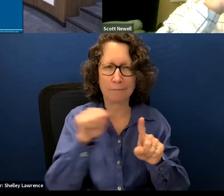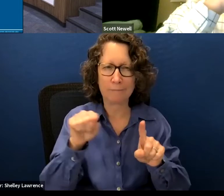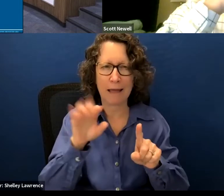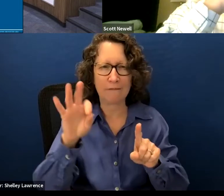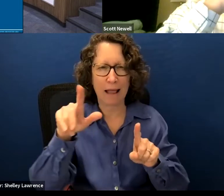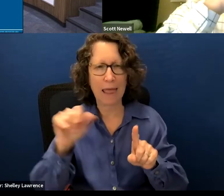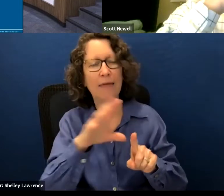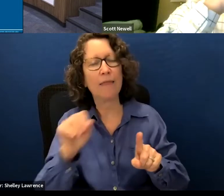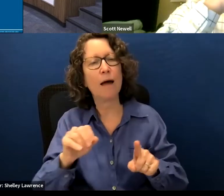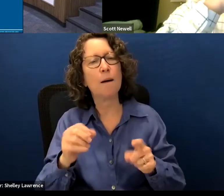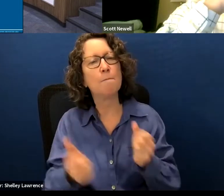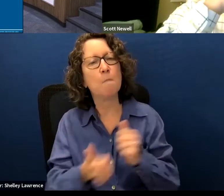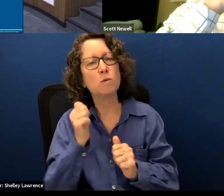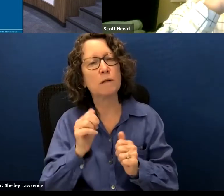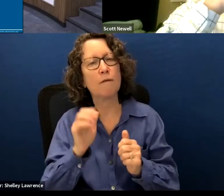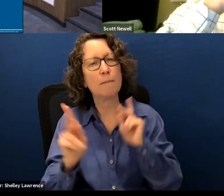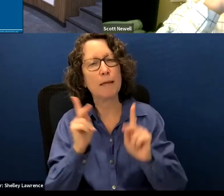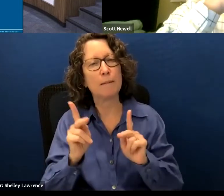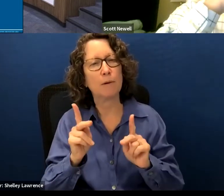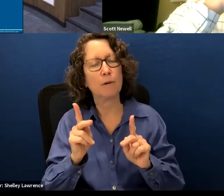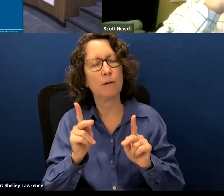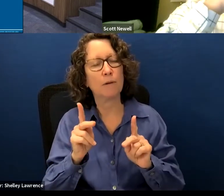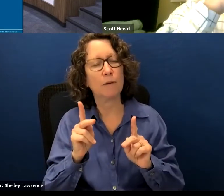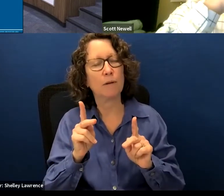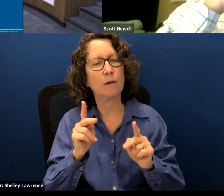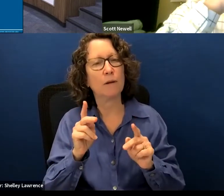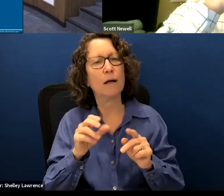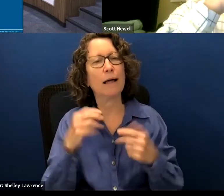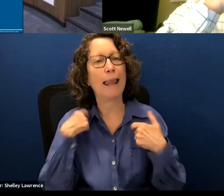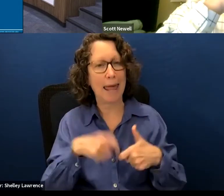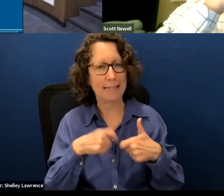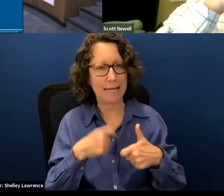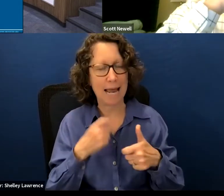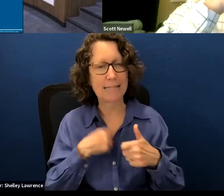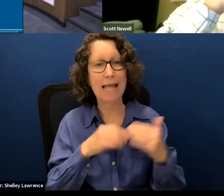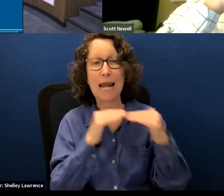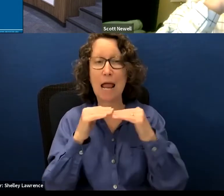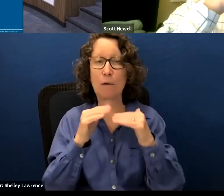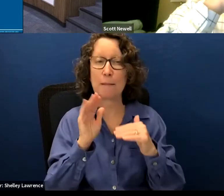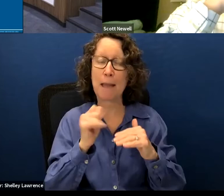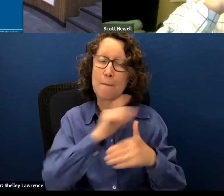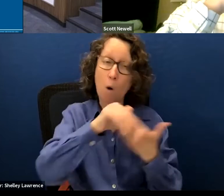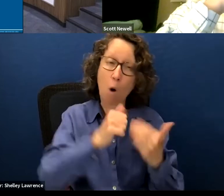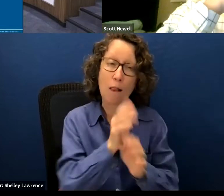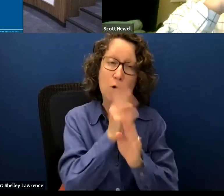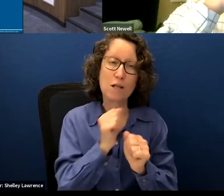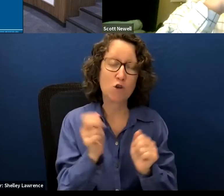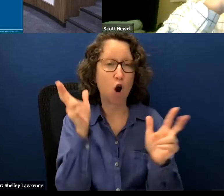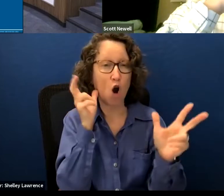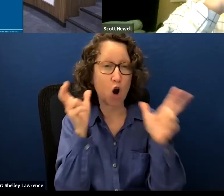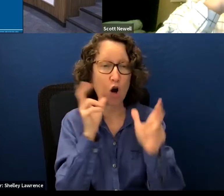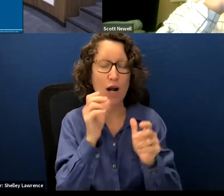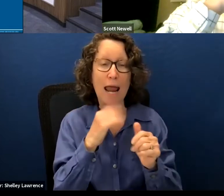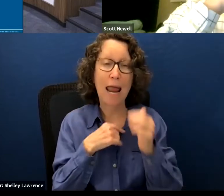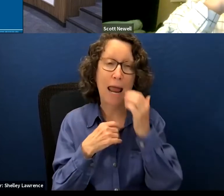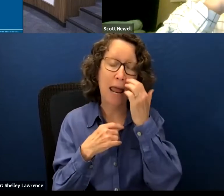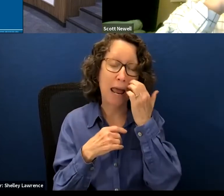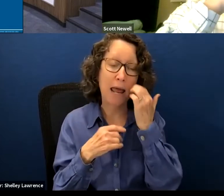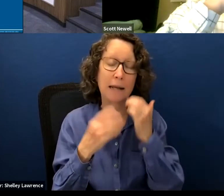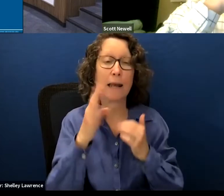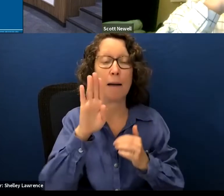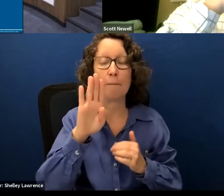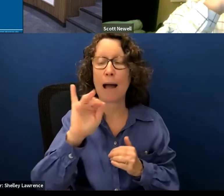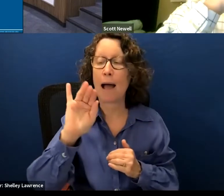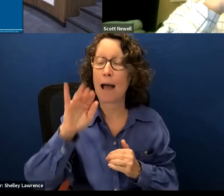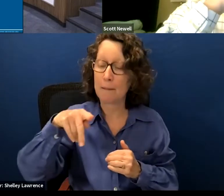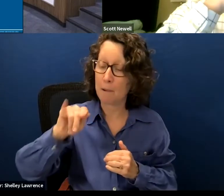A majority of the population at SBUSD is Latinx, and the equity map ensures that all voices are heard and BIPOC communities are